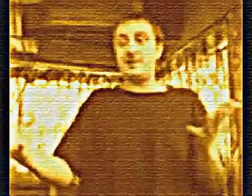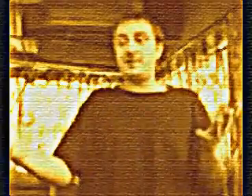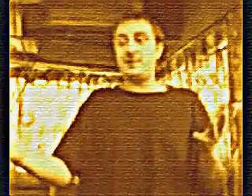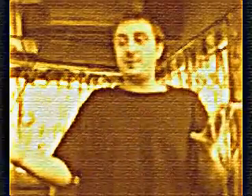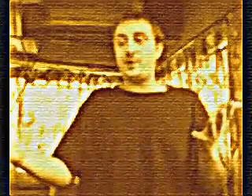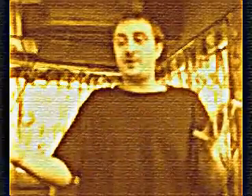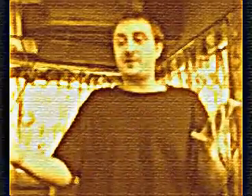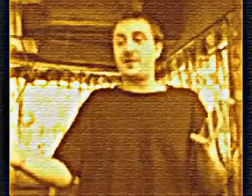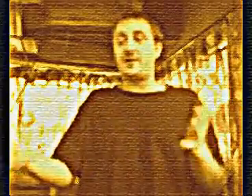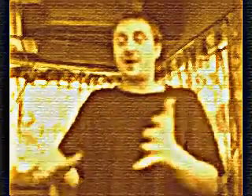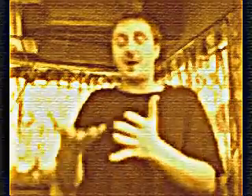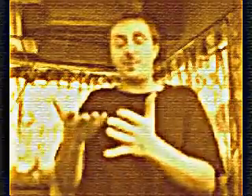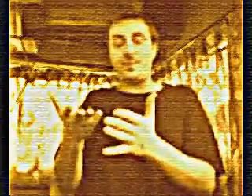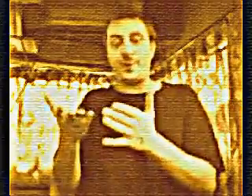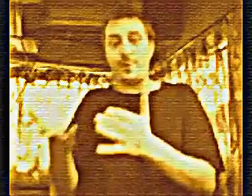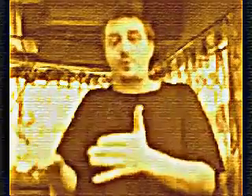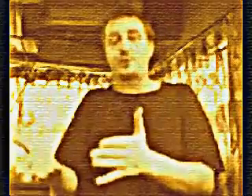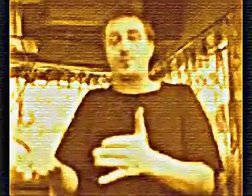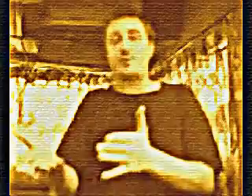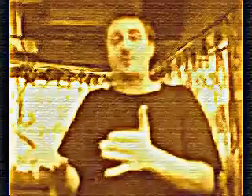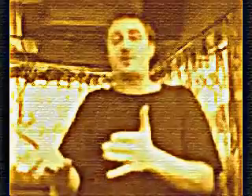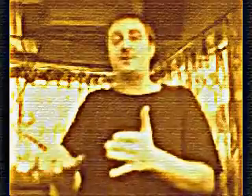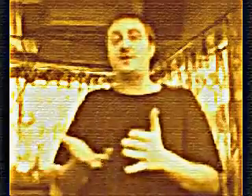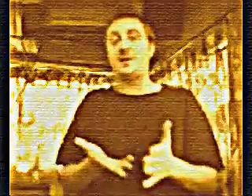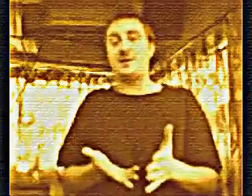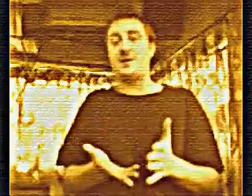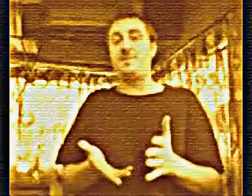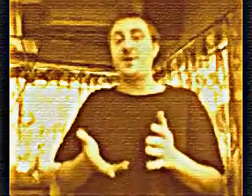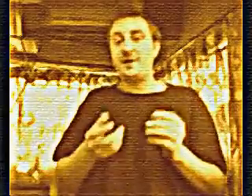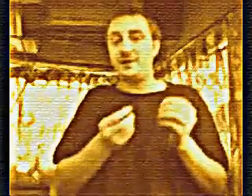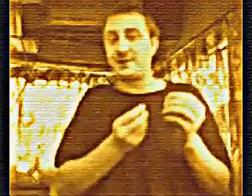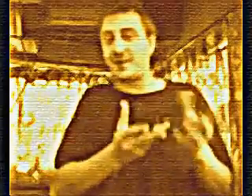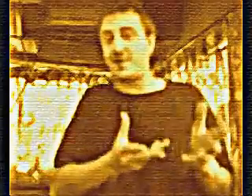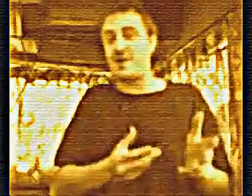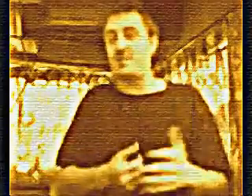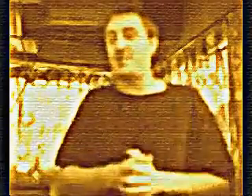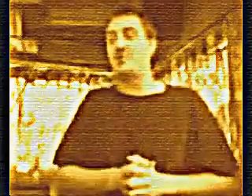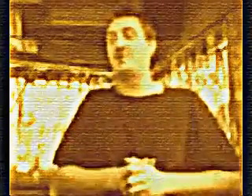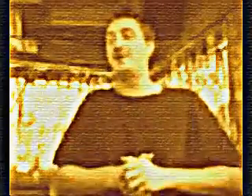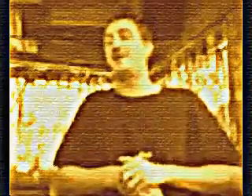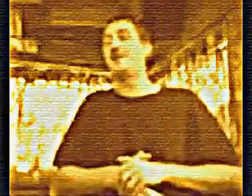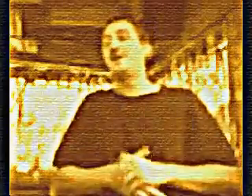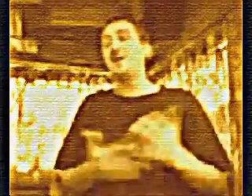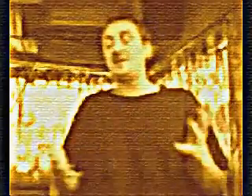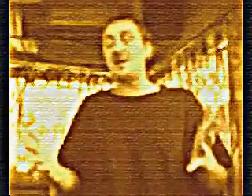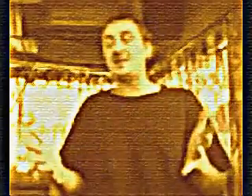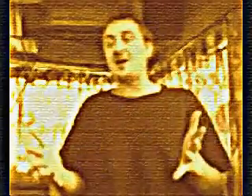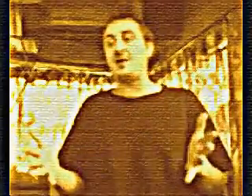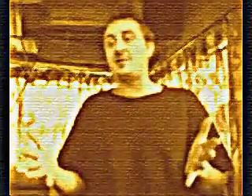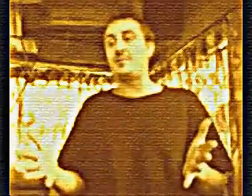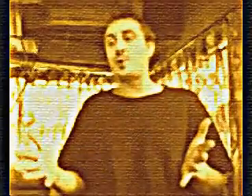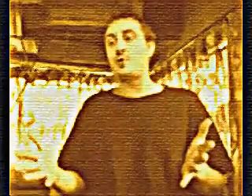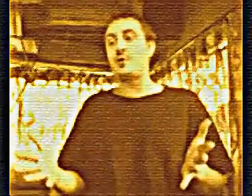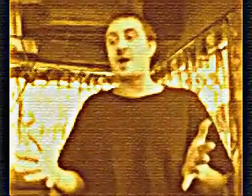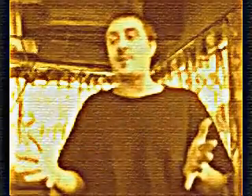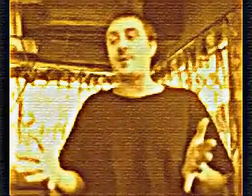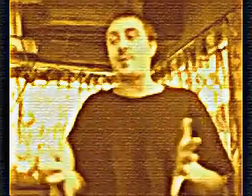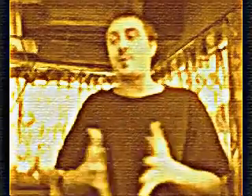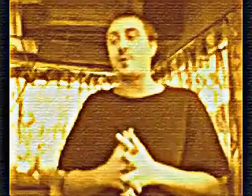the weakest link, how the poorest person's income is the same income you should take. $10,000 per capita per person